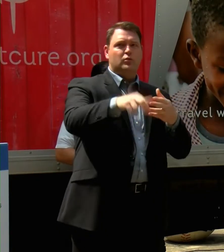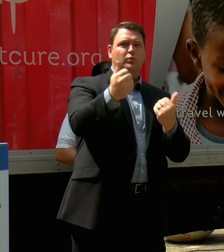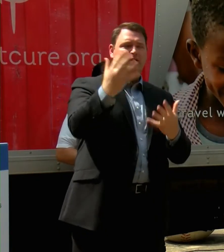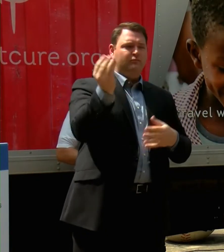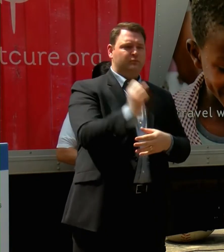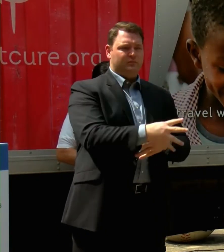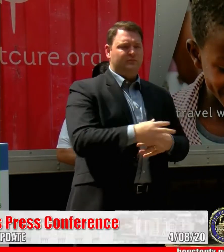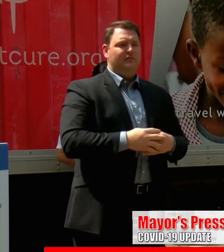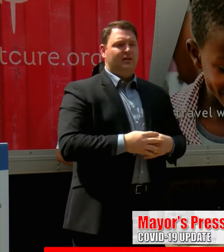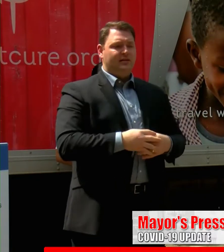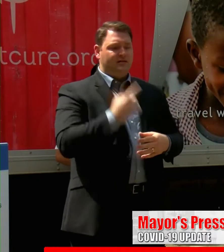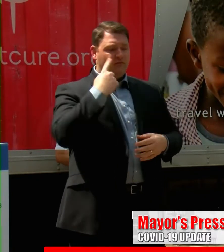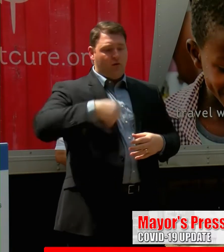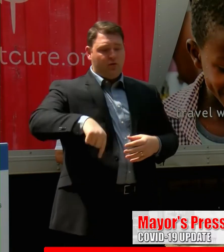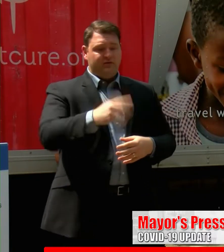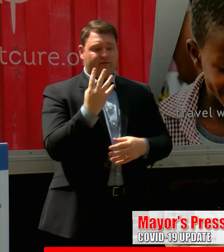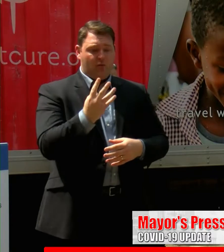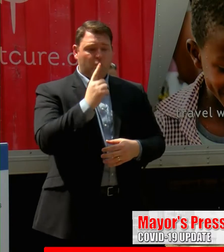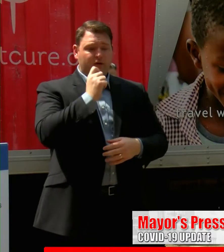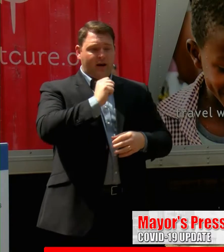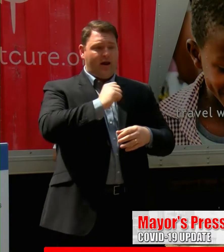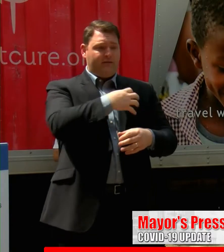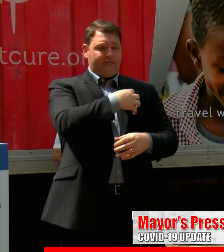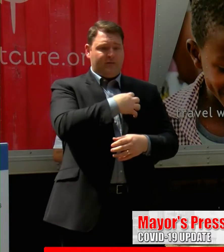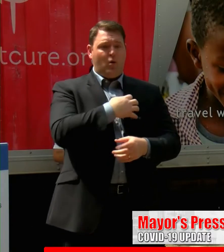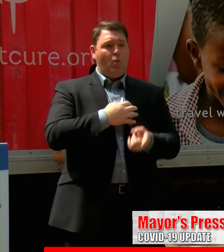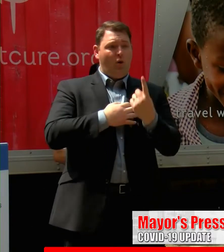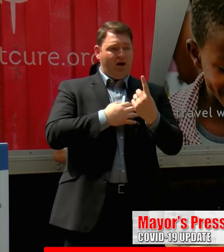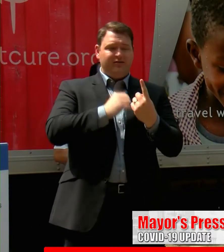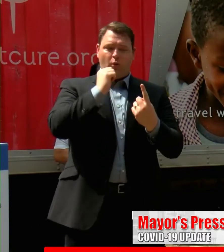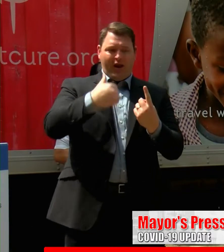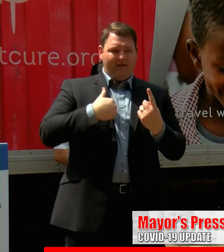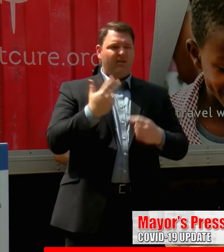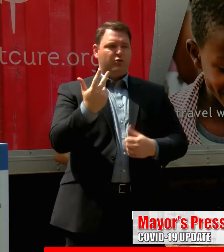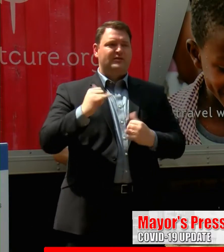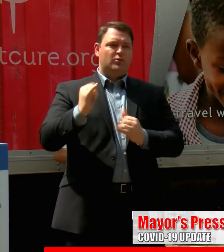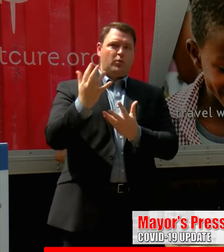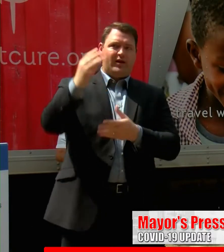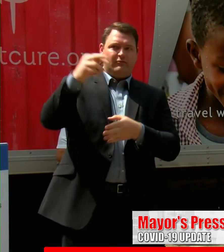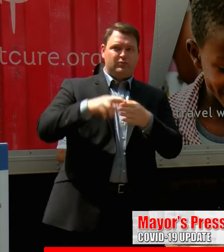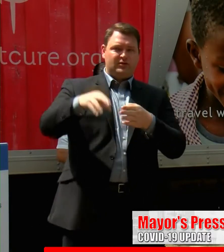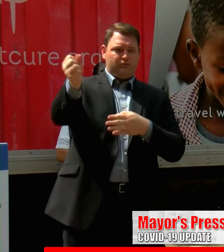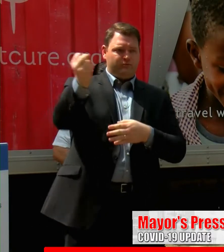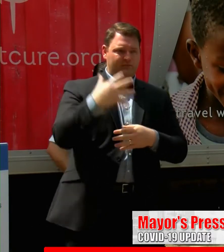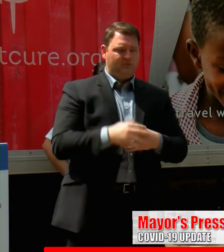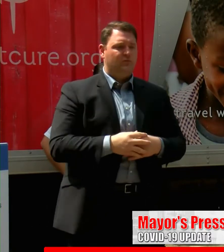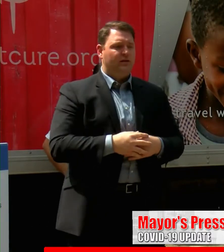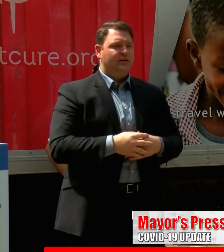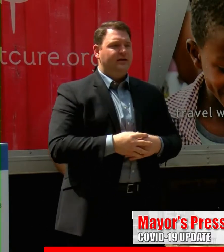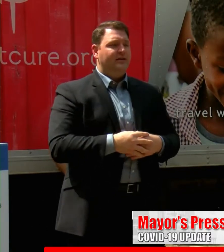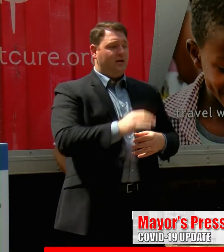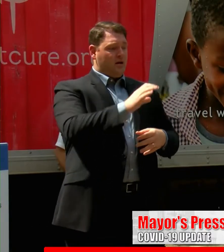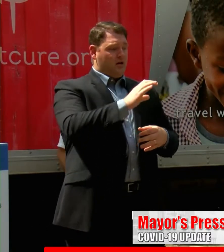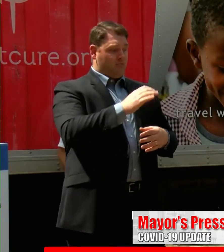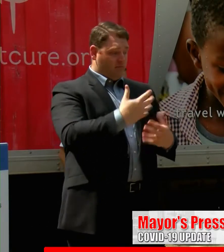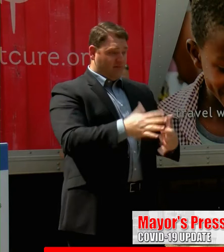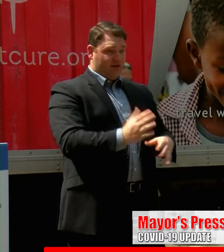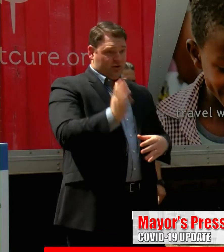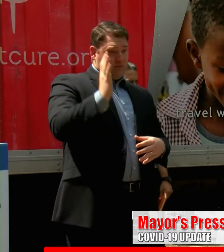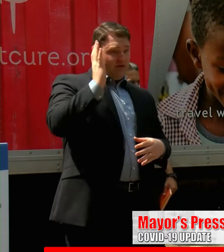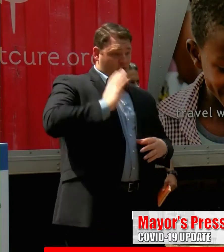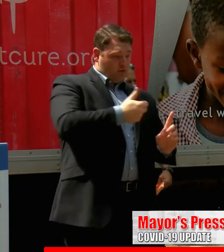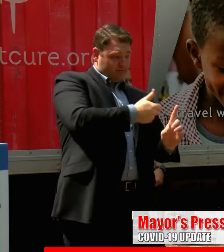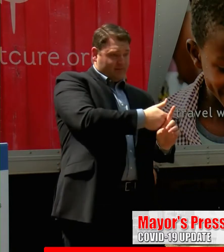that I mentioned, 1 has come back negative and 3 are pending. Return to duty after previously testing positive for